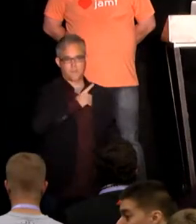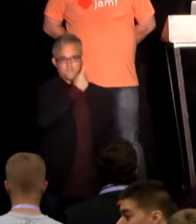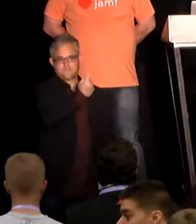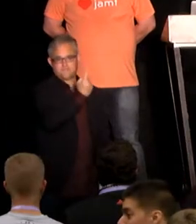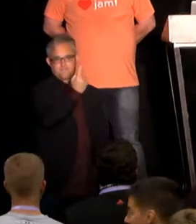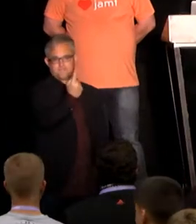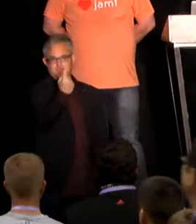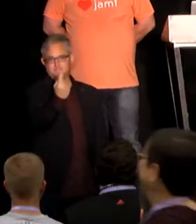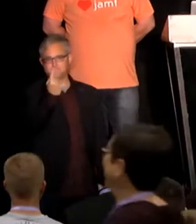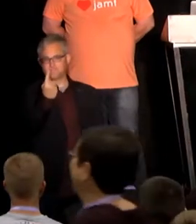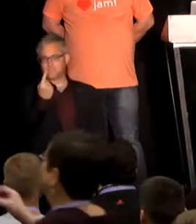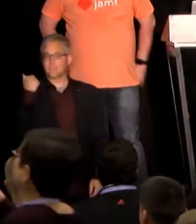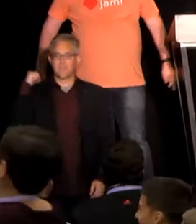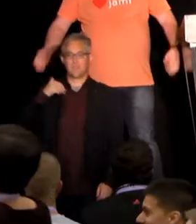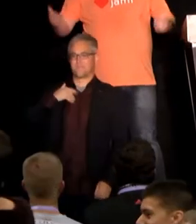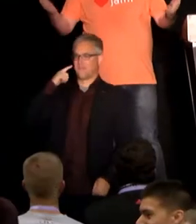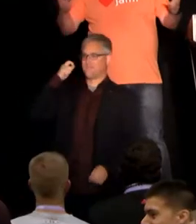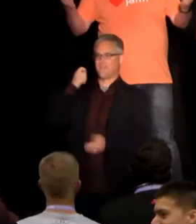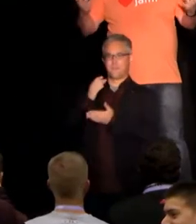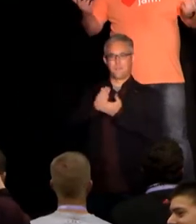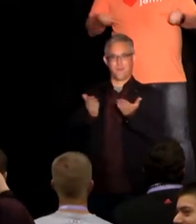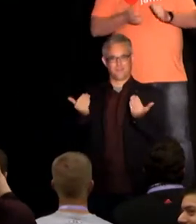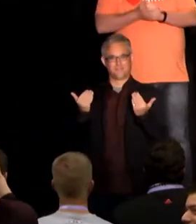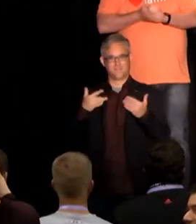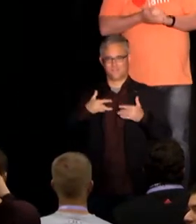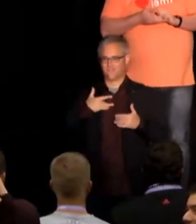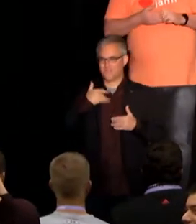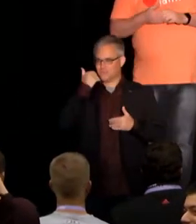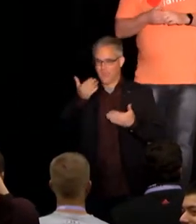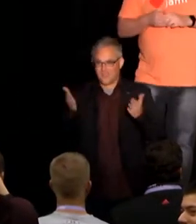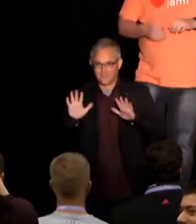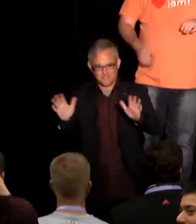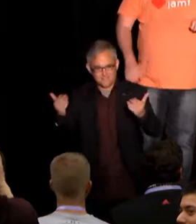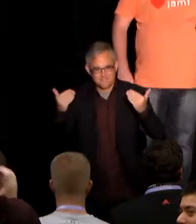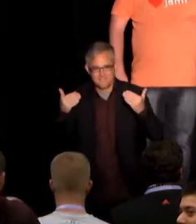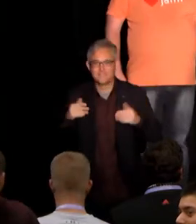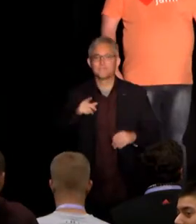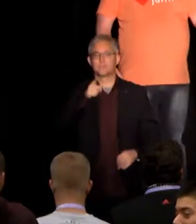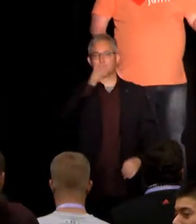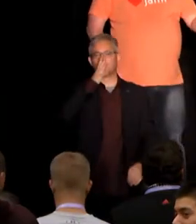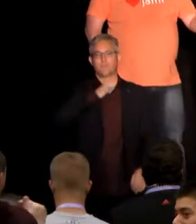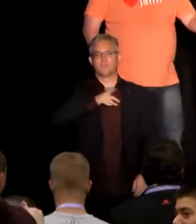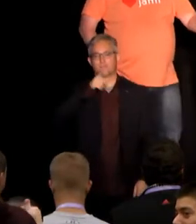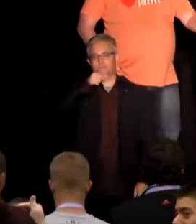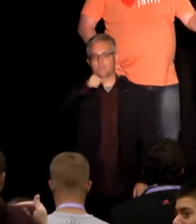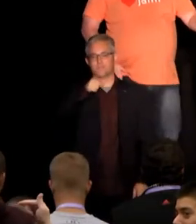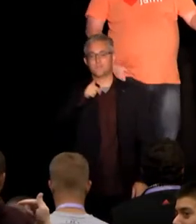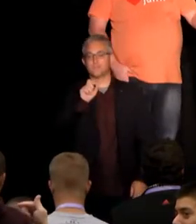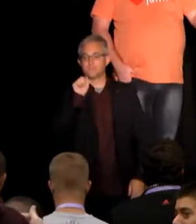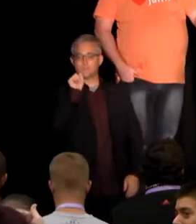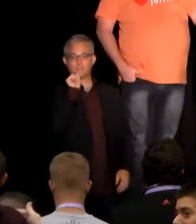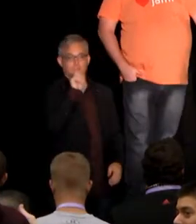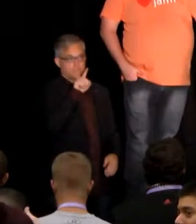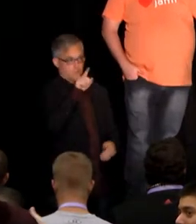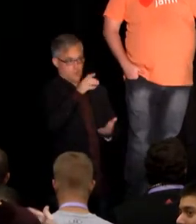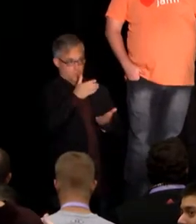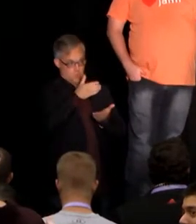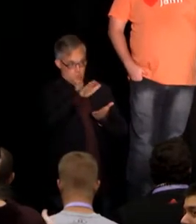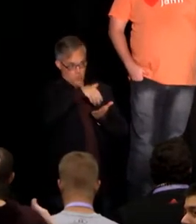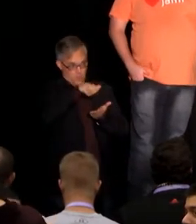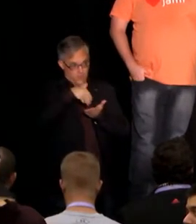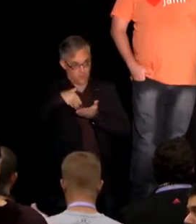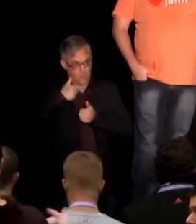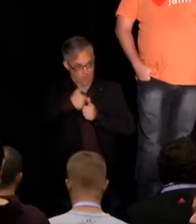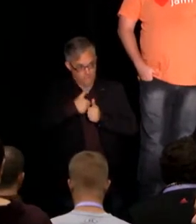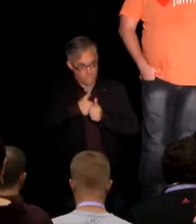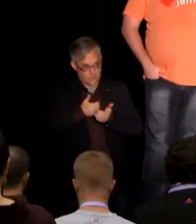This is my favorite part of the presentation, so please don't feel shy about questions. Yeah. So do you collect every device every